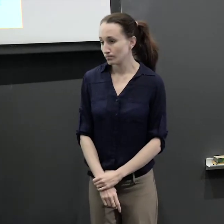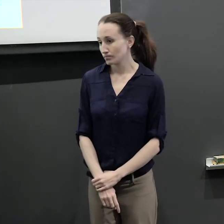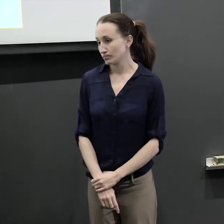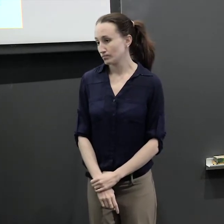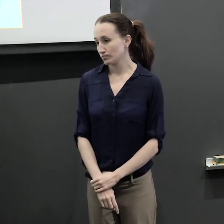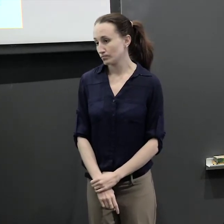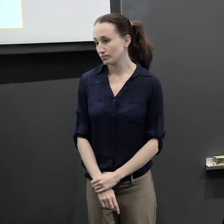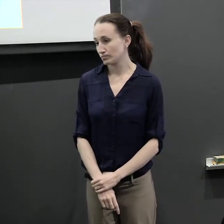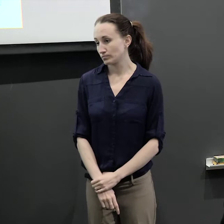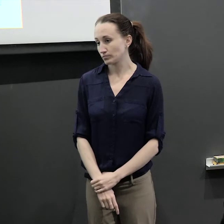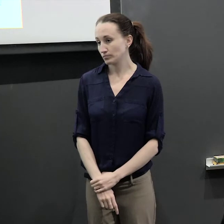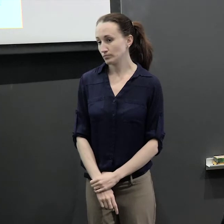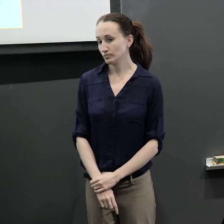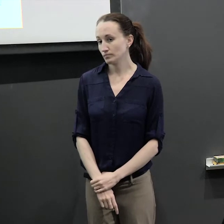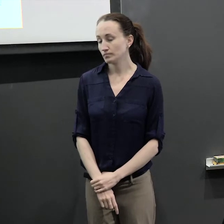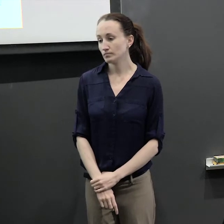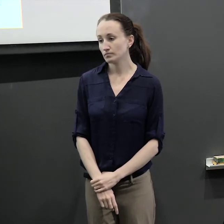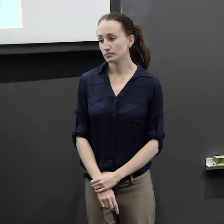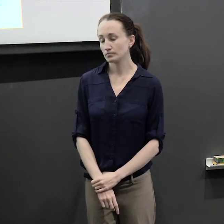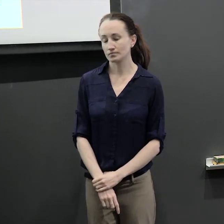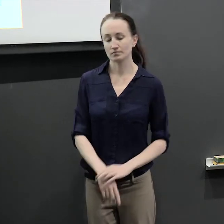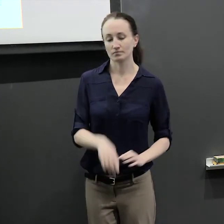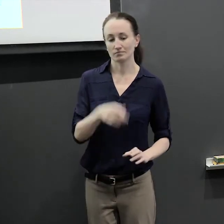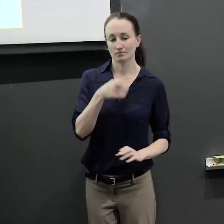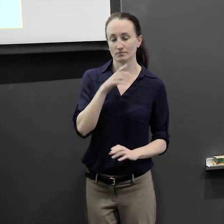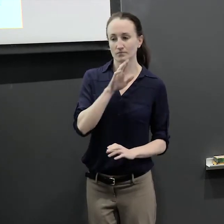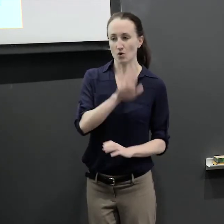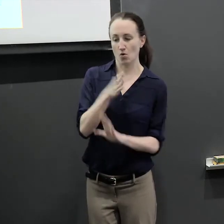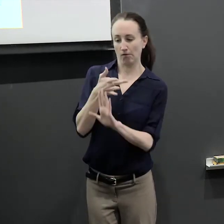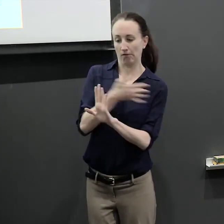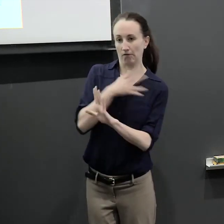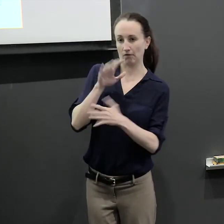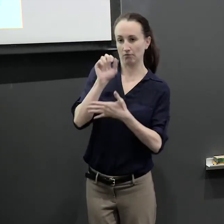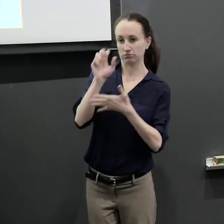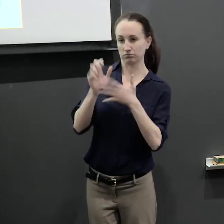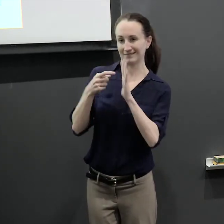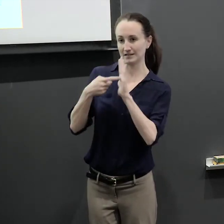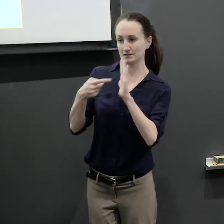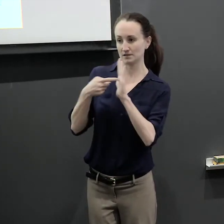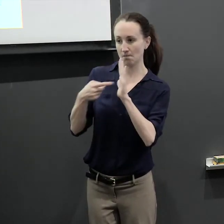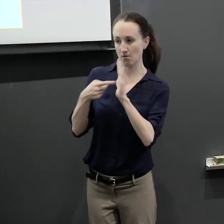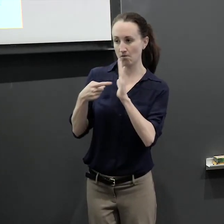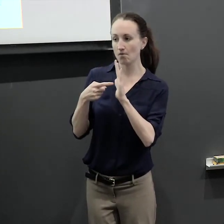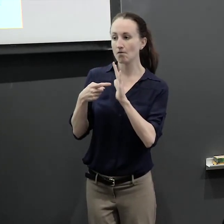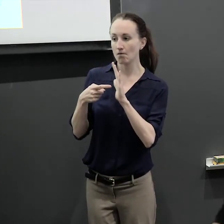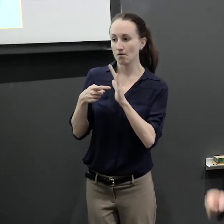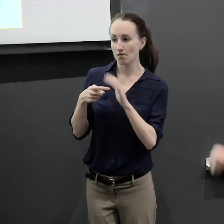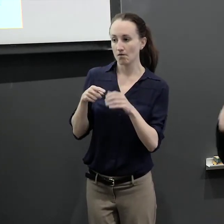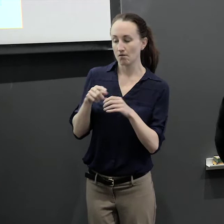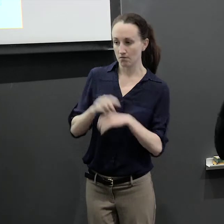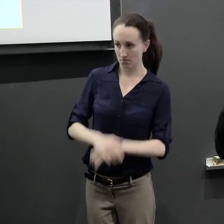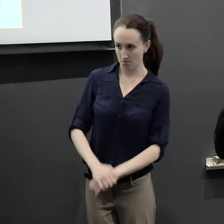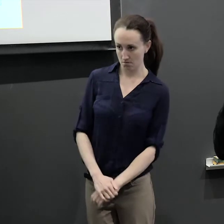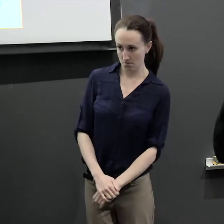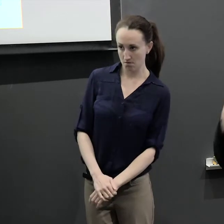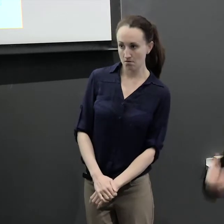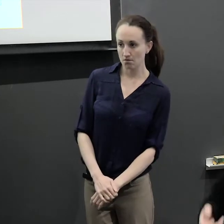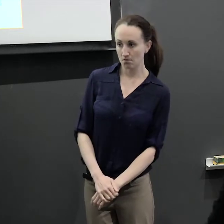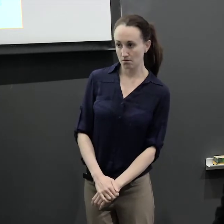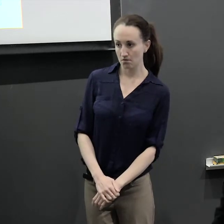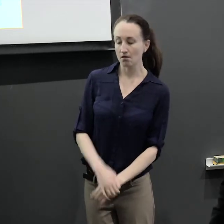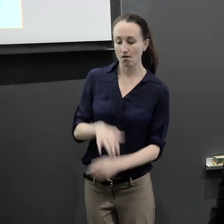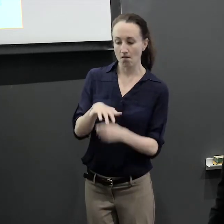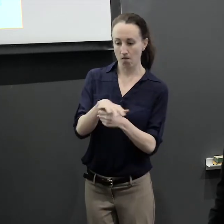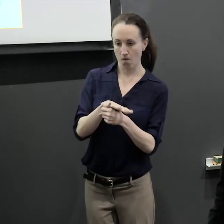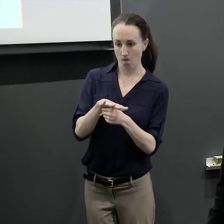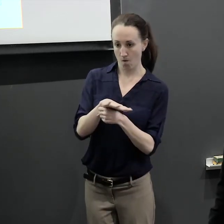So based on your examples, one thing is that the laws of the position can be sort of interpreted as index for